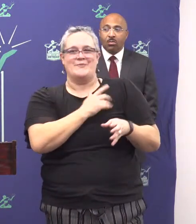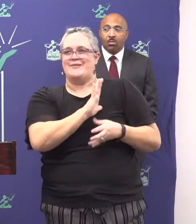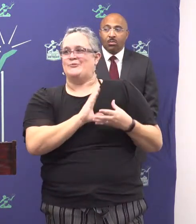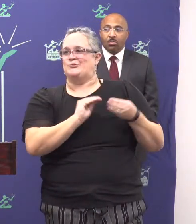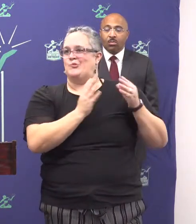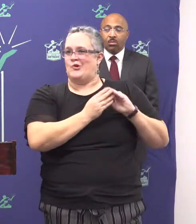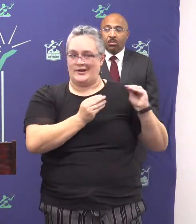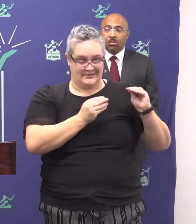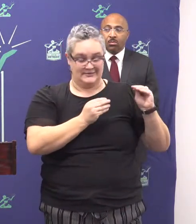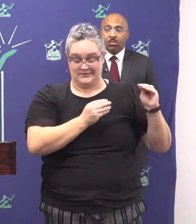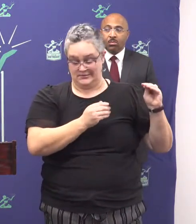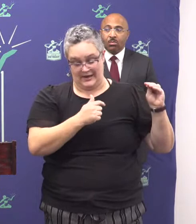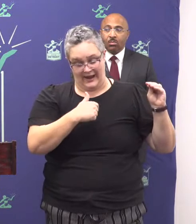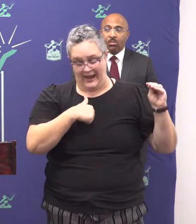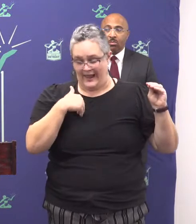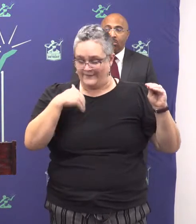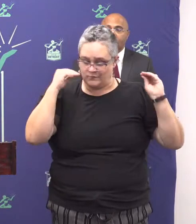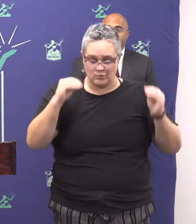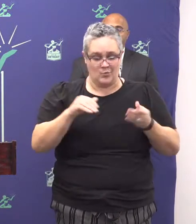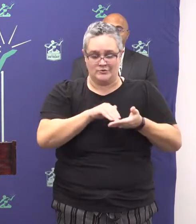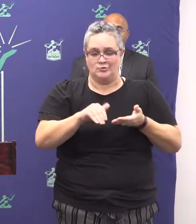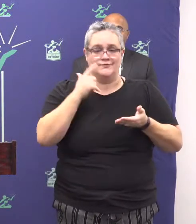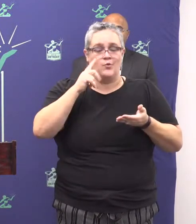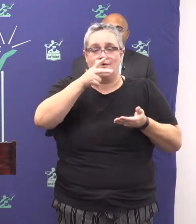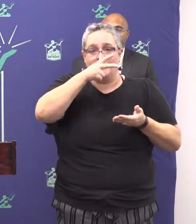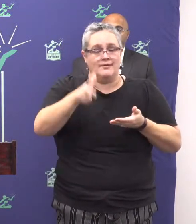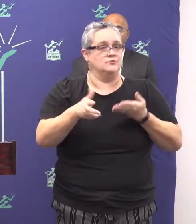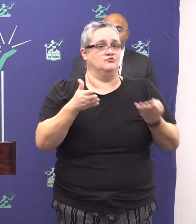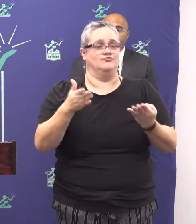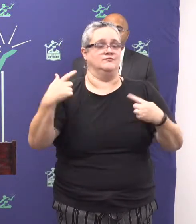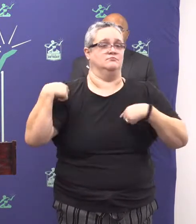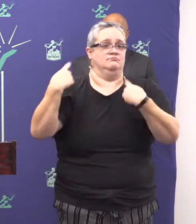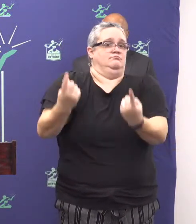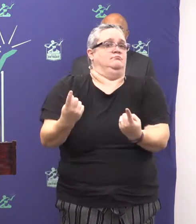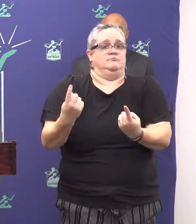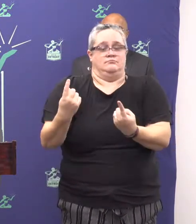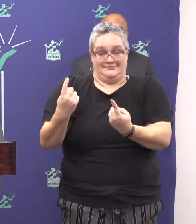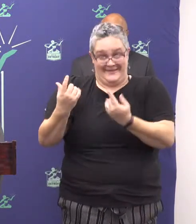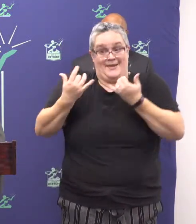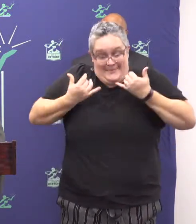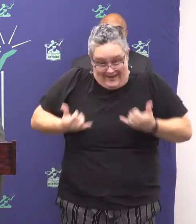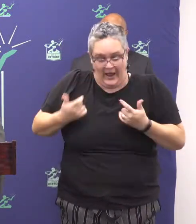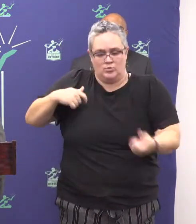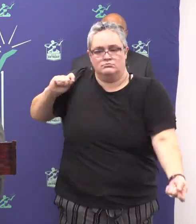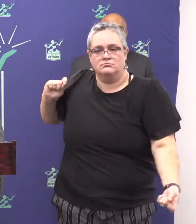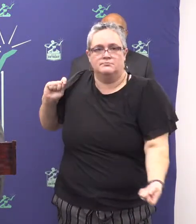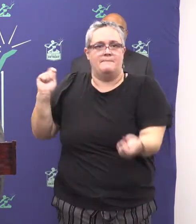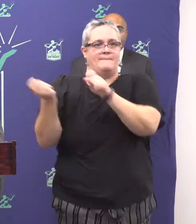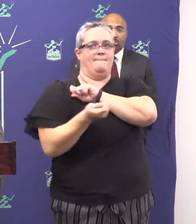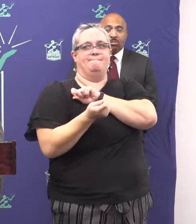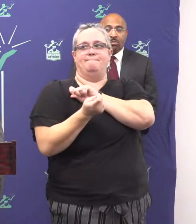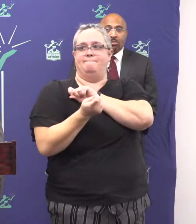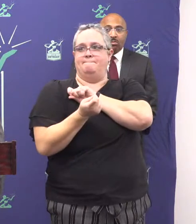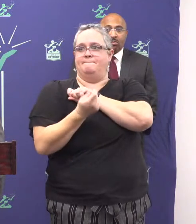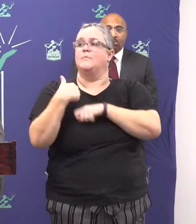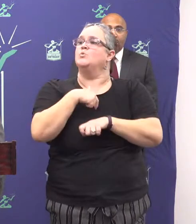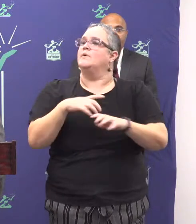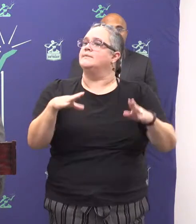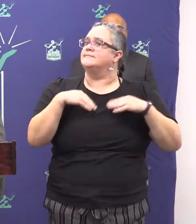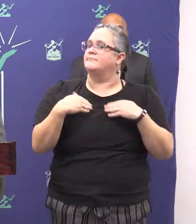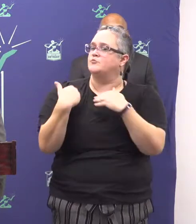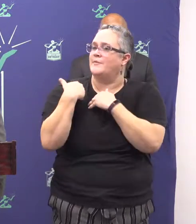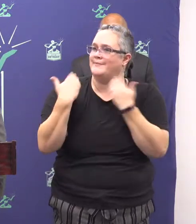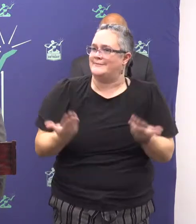I don't have any excuse for the poor performance you've gotten in the past. We are completely changing the system, so we're taking responsibility